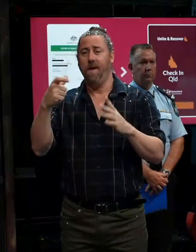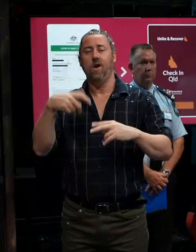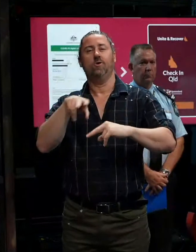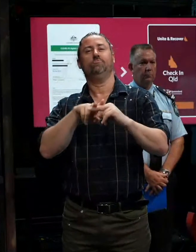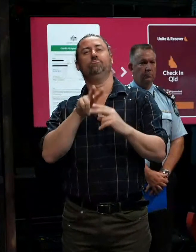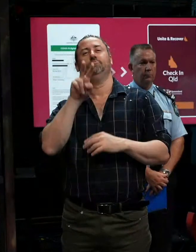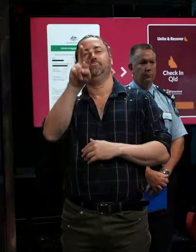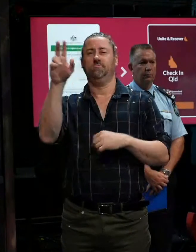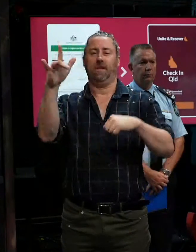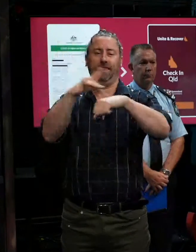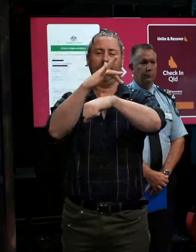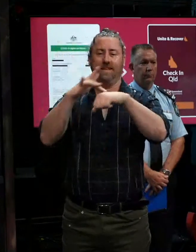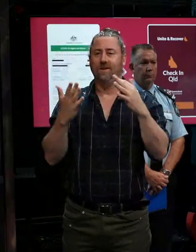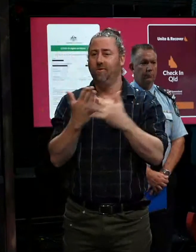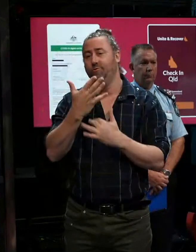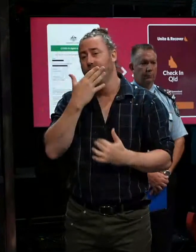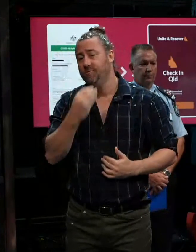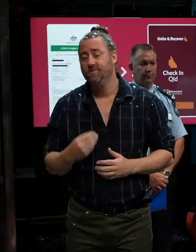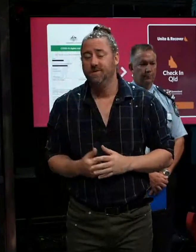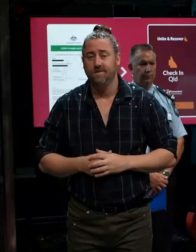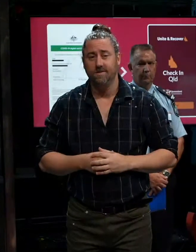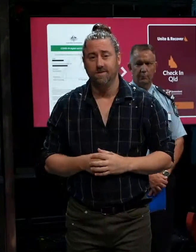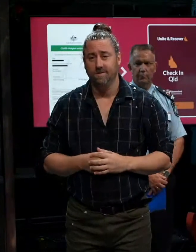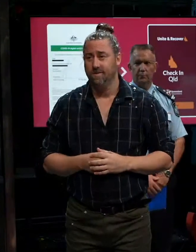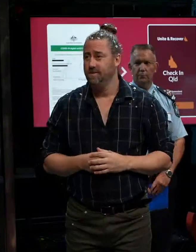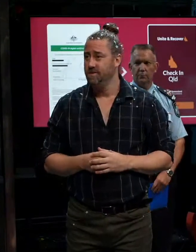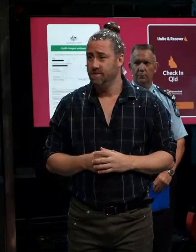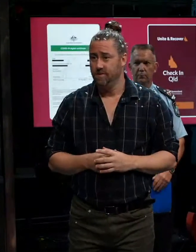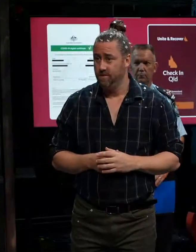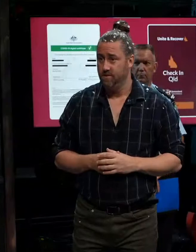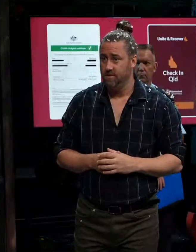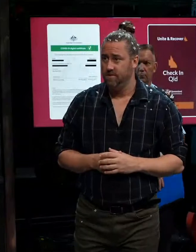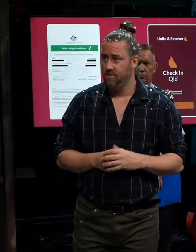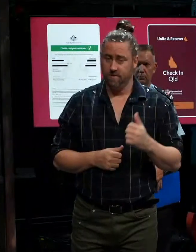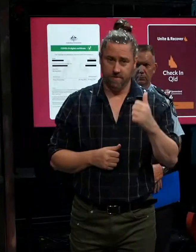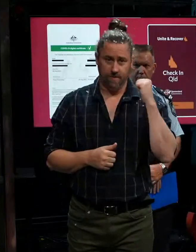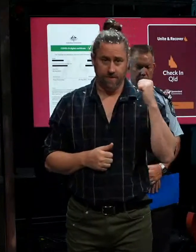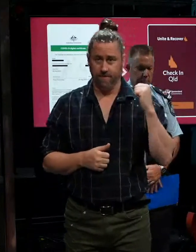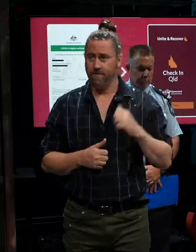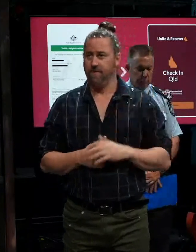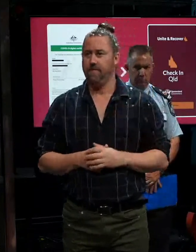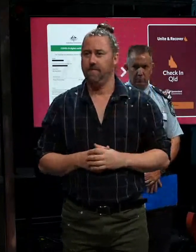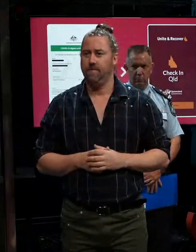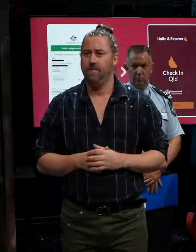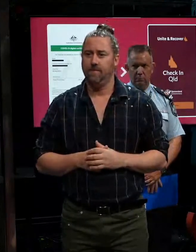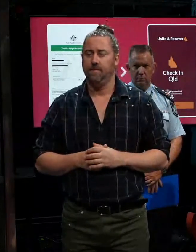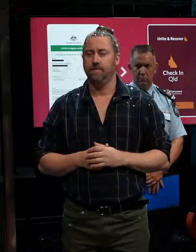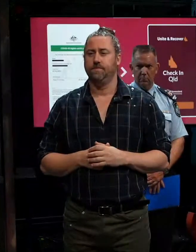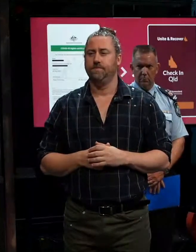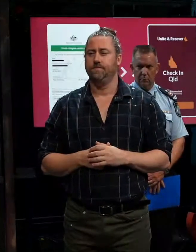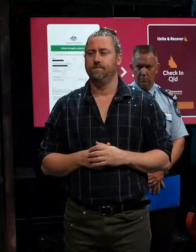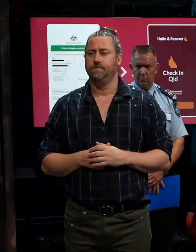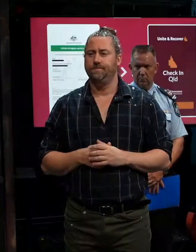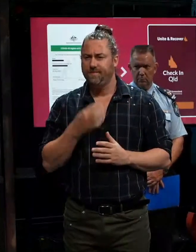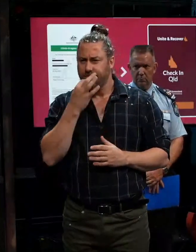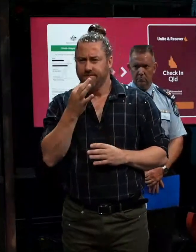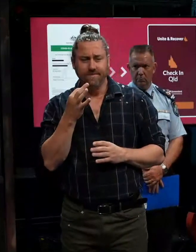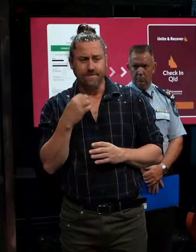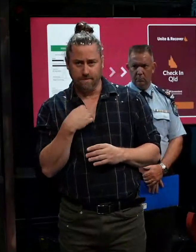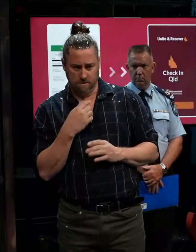Christmas productions over the Christmas and festive season. If we could. Yeah, if I can ask just what I was asking